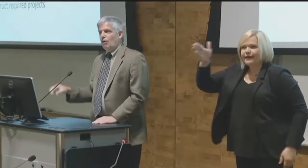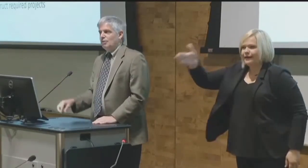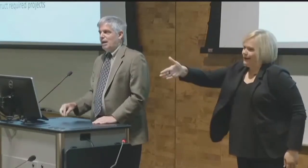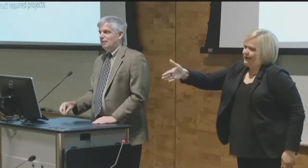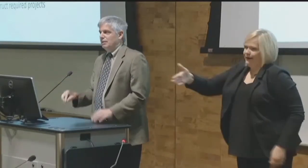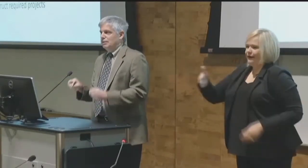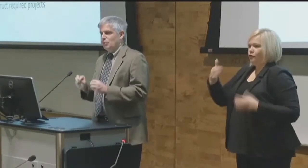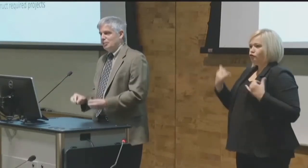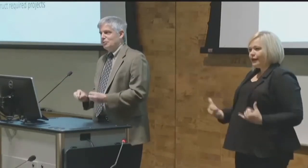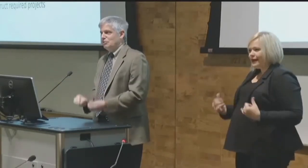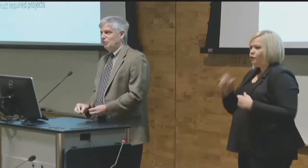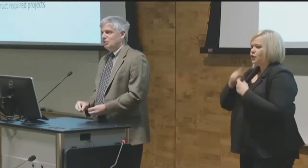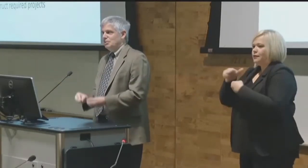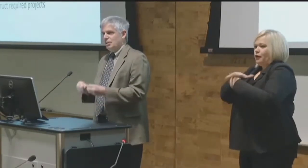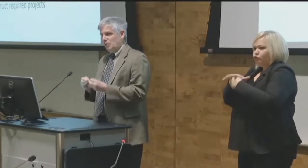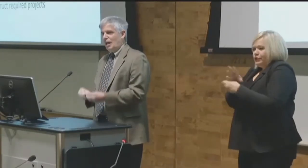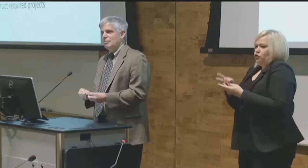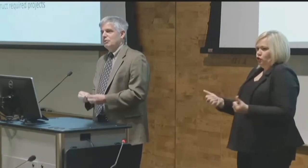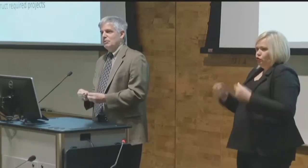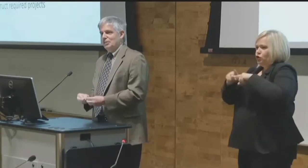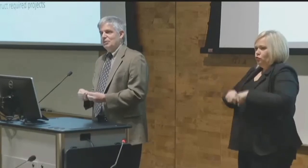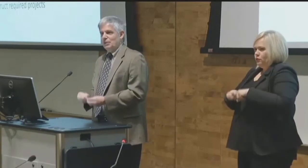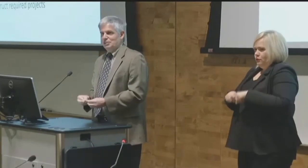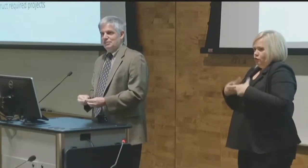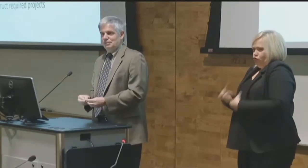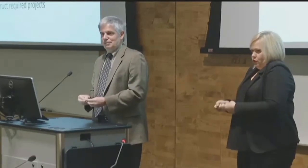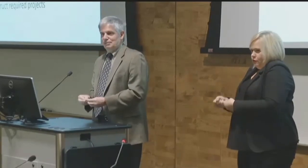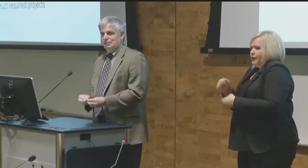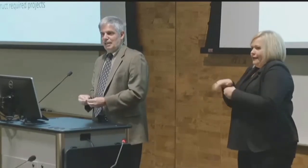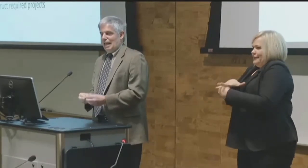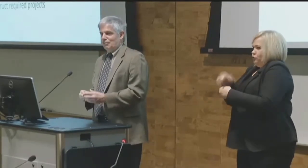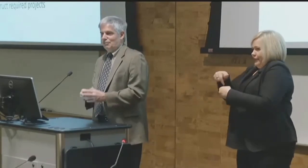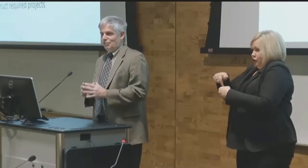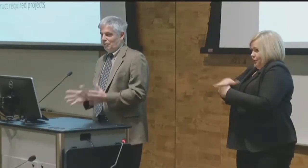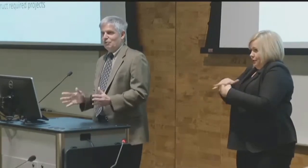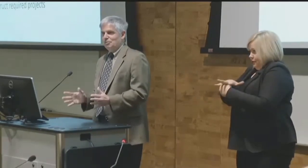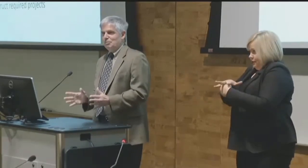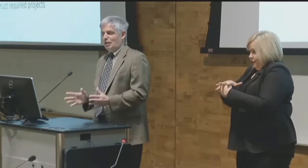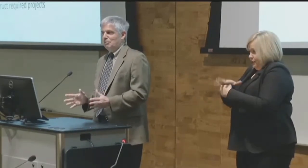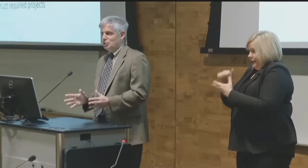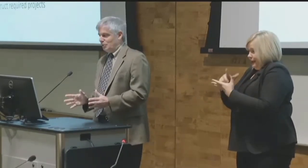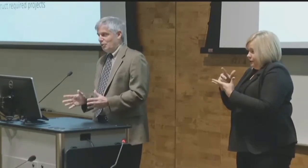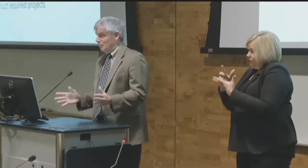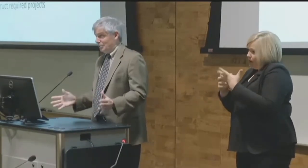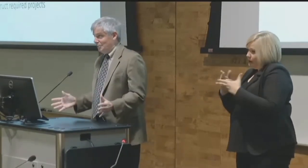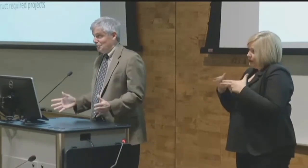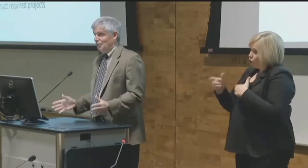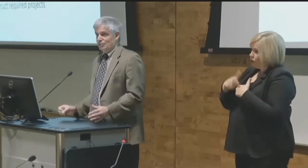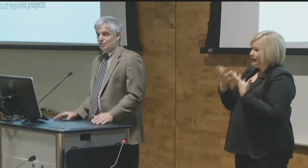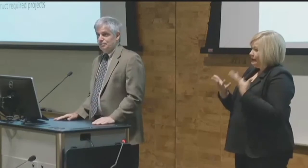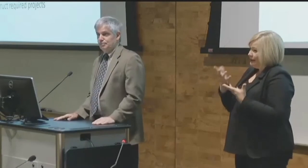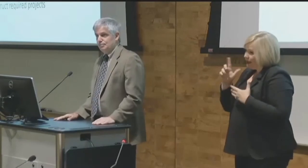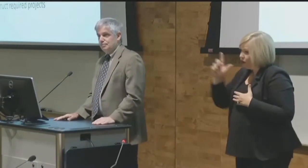This is all about regional solutions and reliability within the region. And that's what it's going to be, probably short-term and